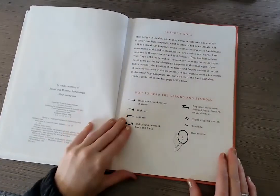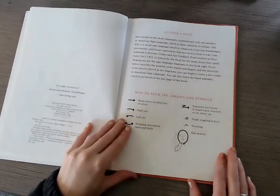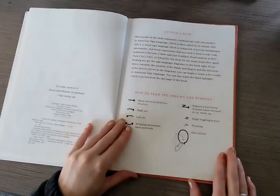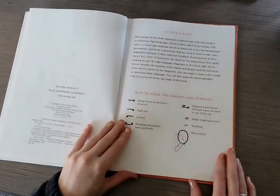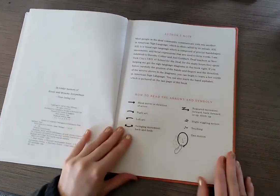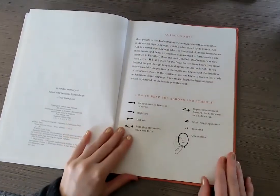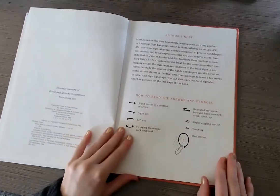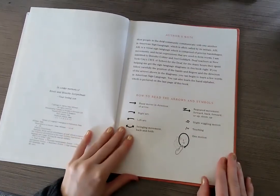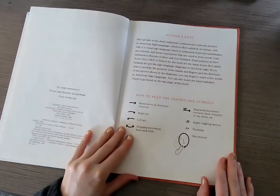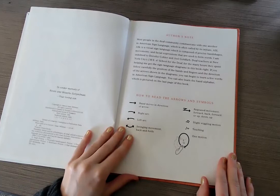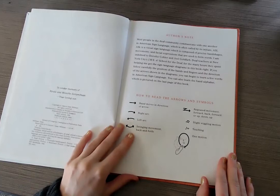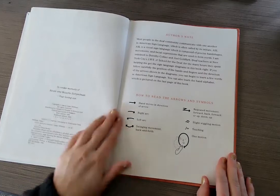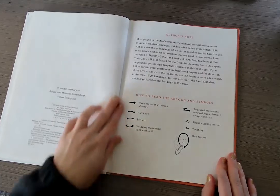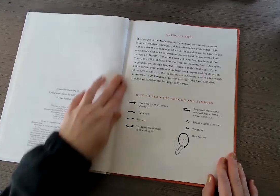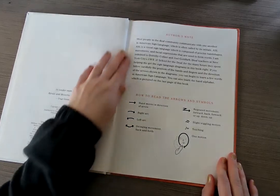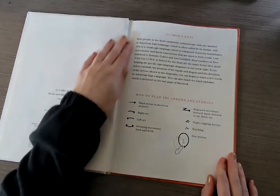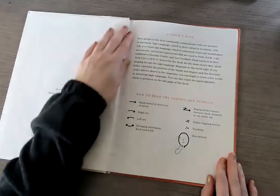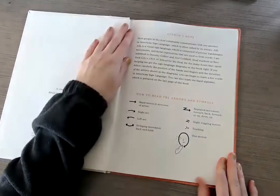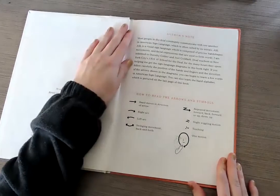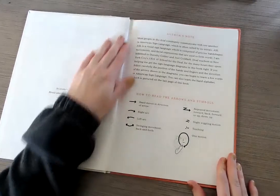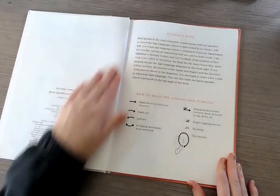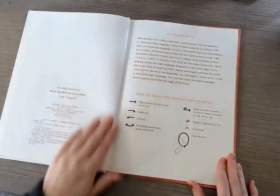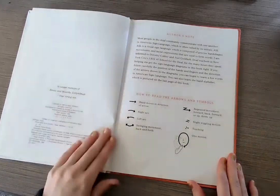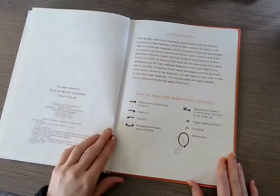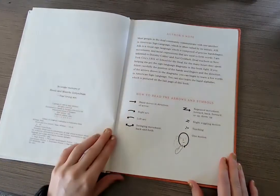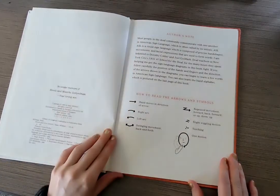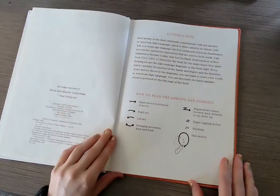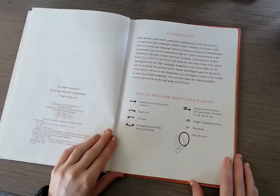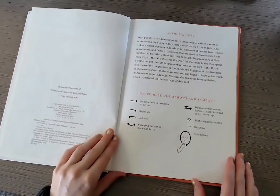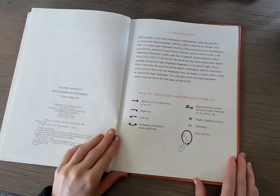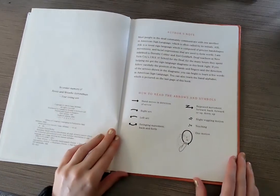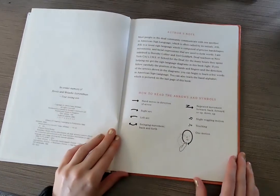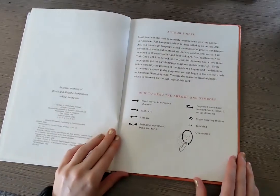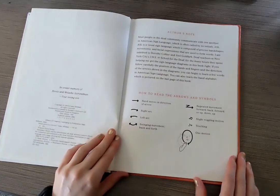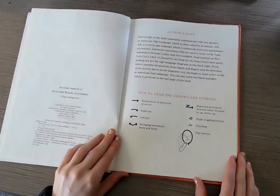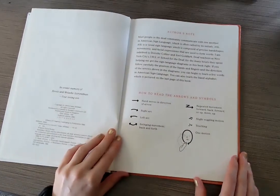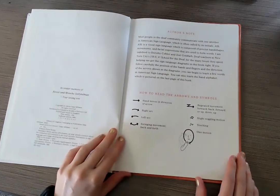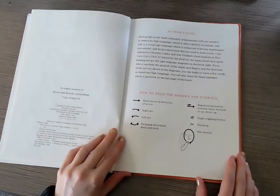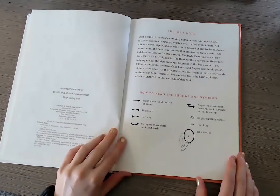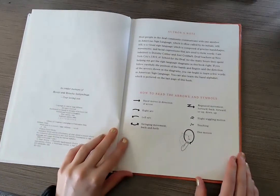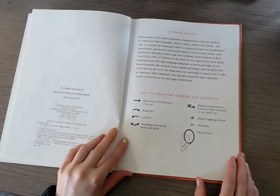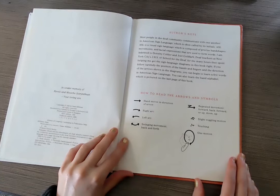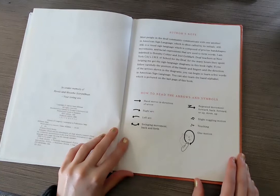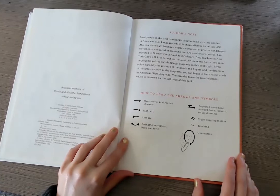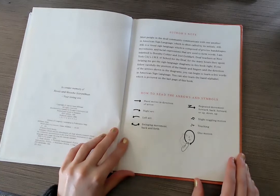This is called an author's note, and it's just sharing a little bit about American Sign Language, which is often called by its